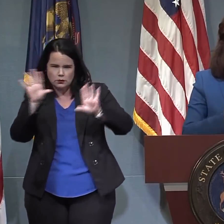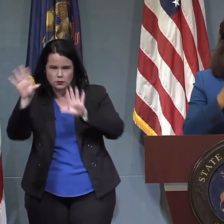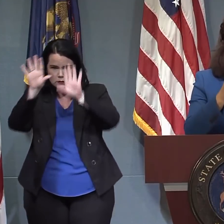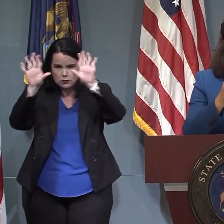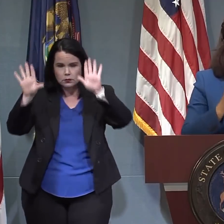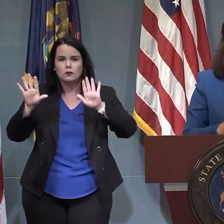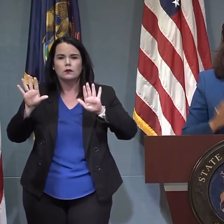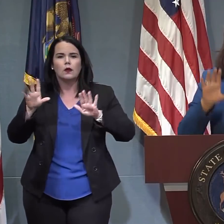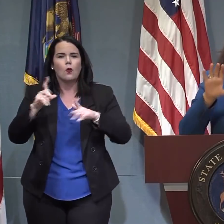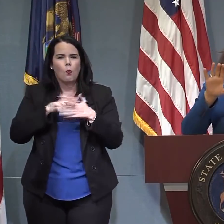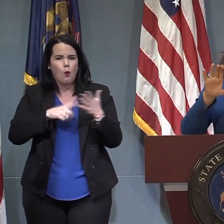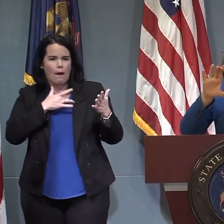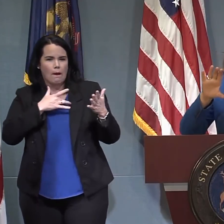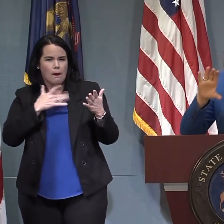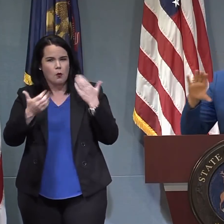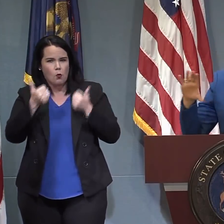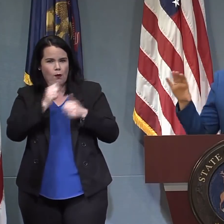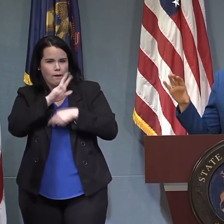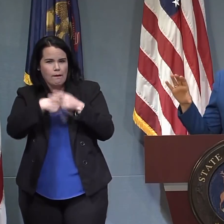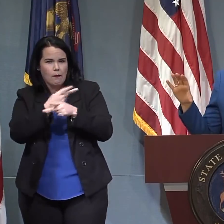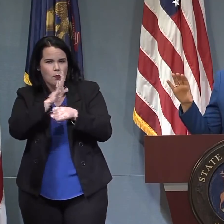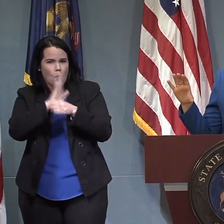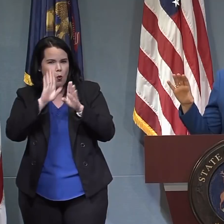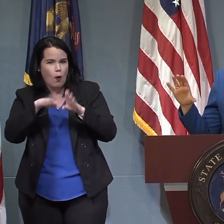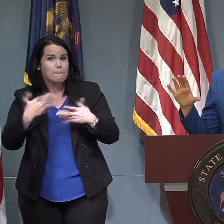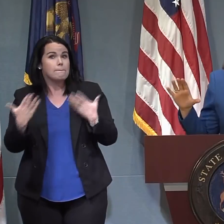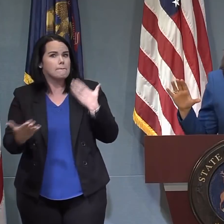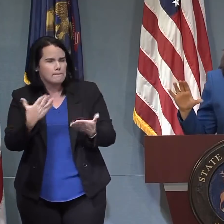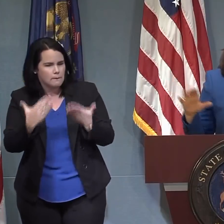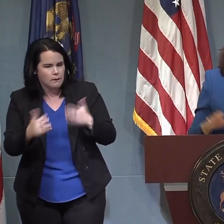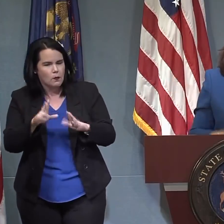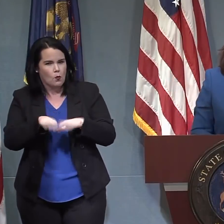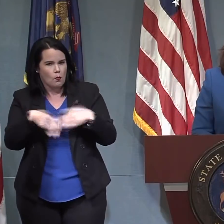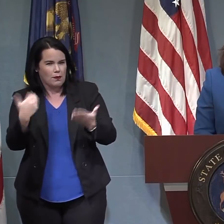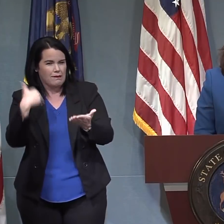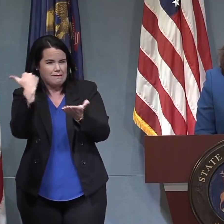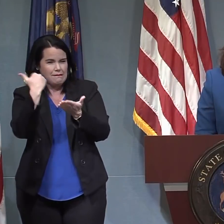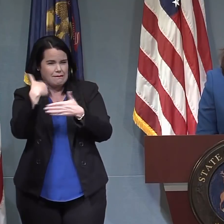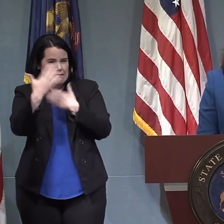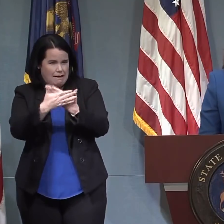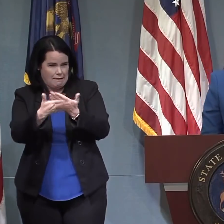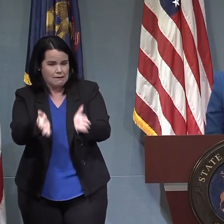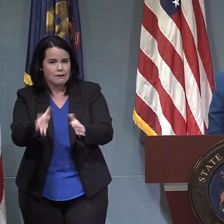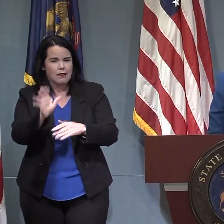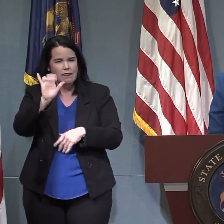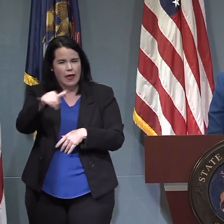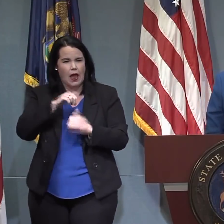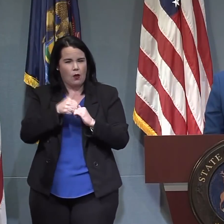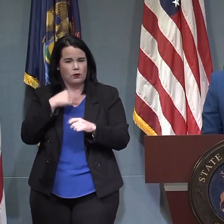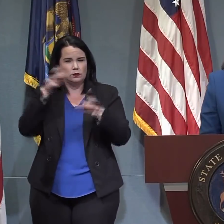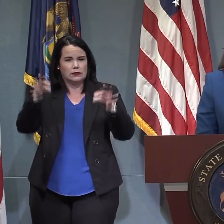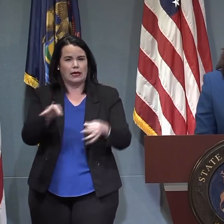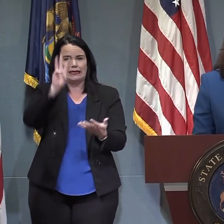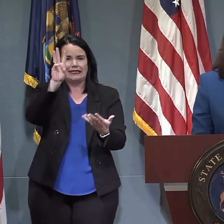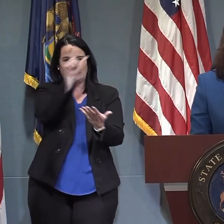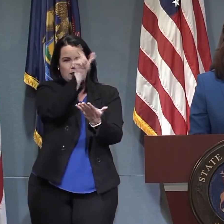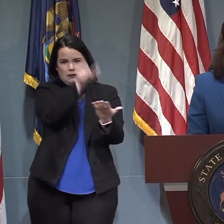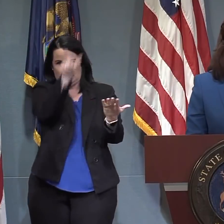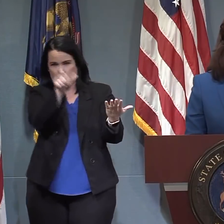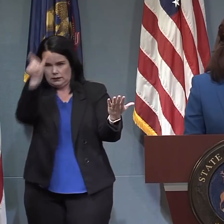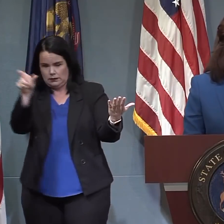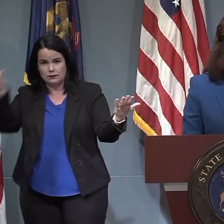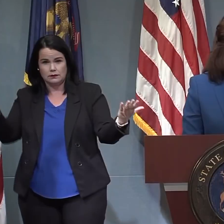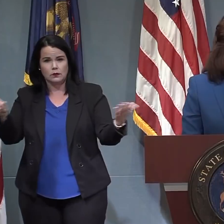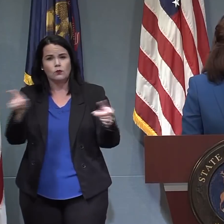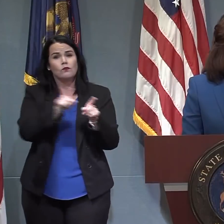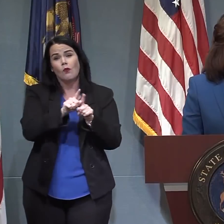is likely next and how that 6 phases came about. We also have promulgated best practices